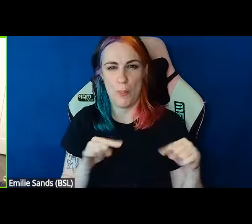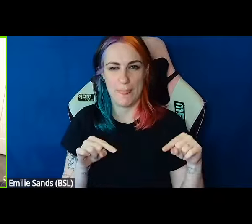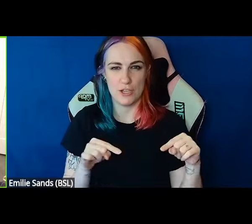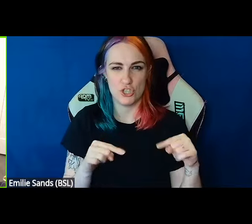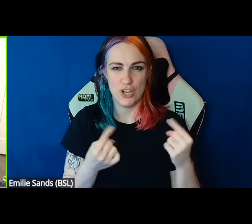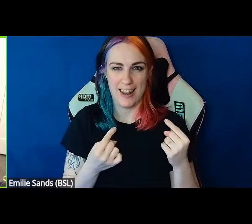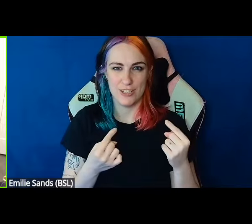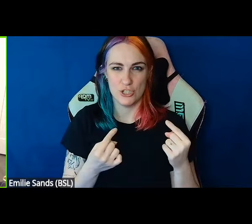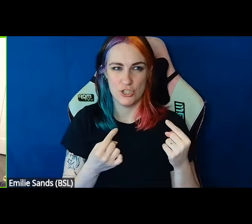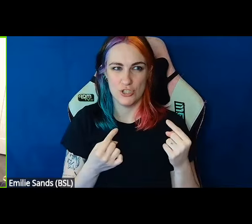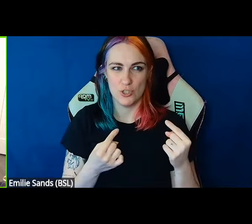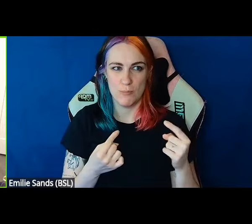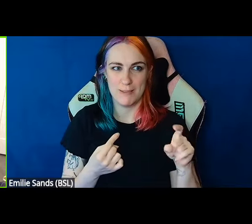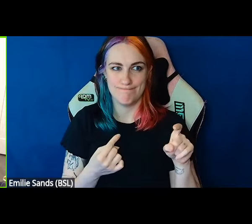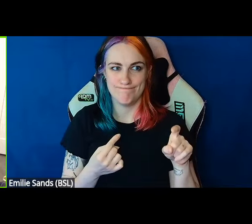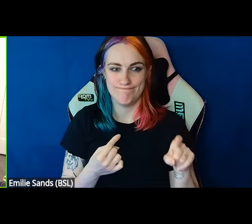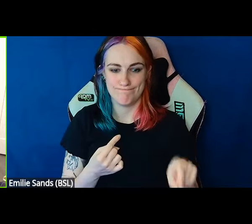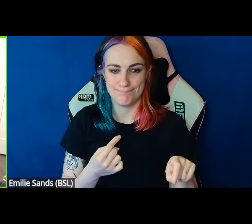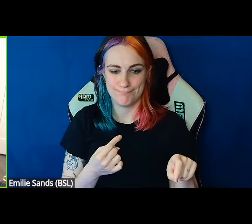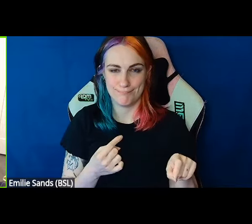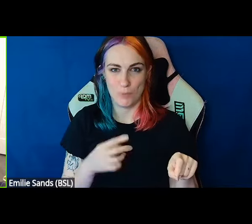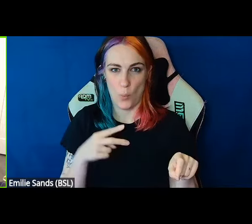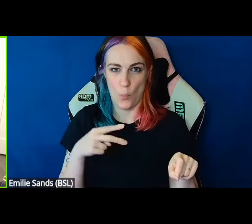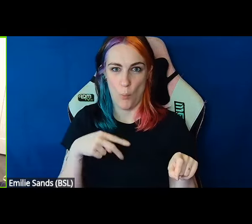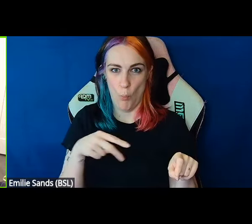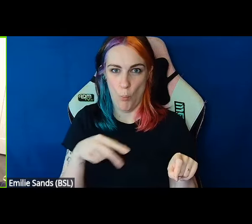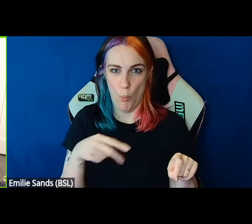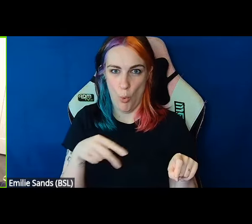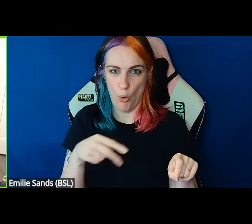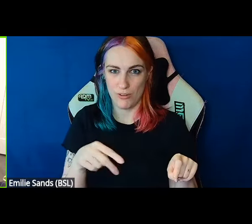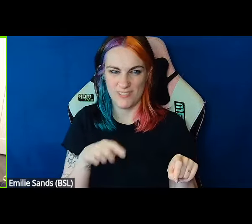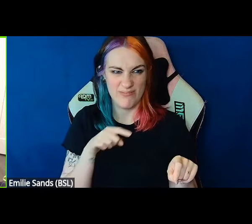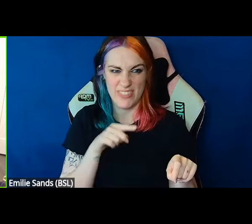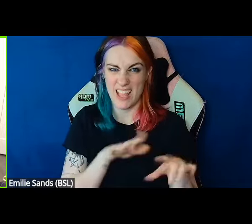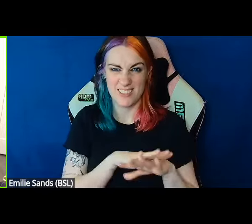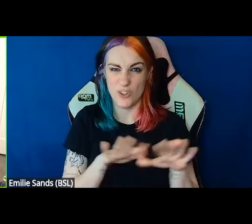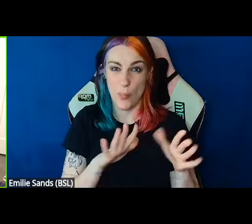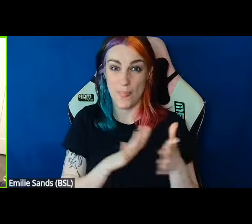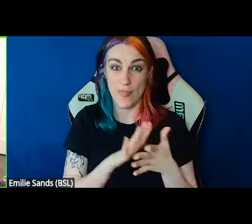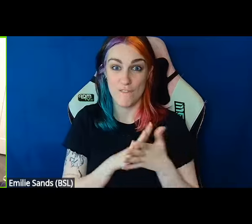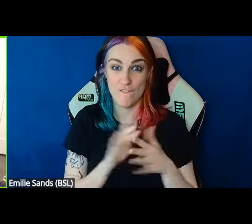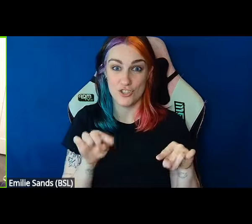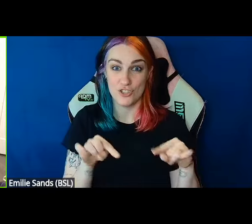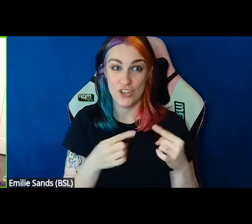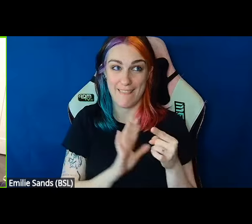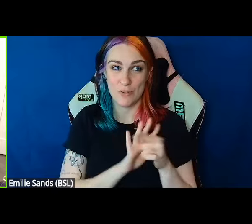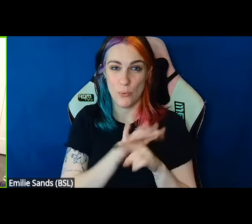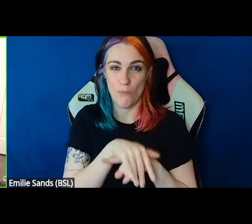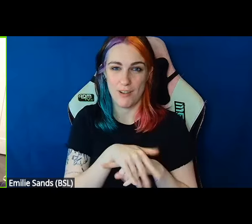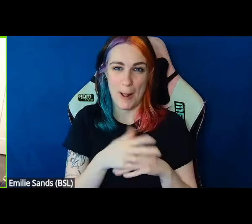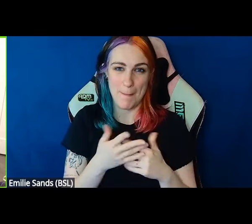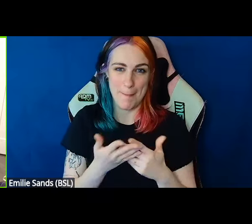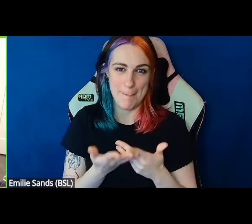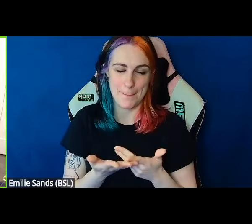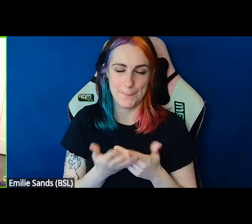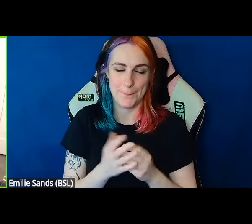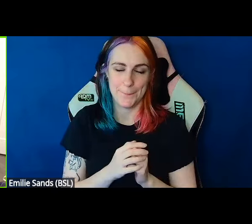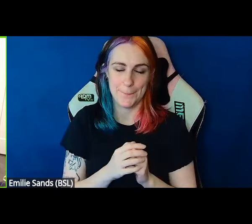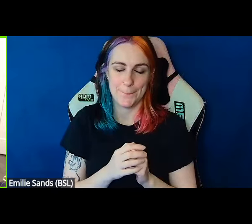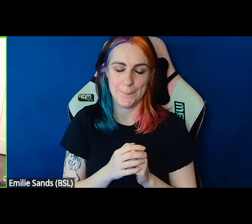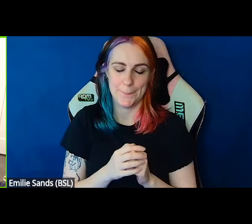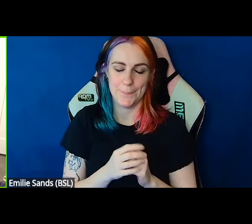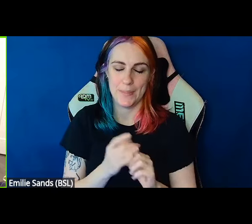walk button, right? That's not supposed to be the fun challenge that you overcome. And I absolutely